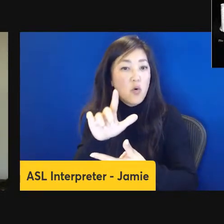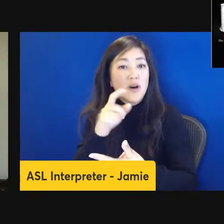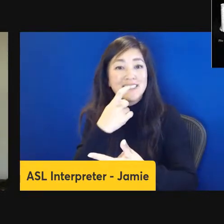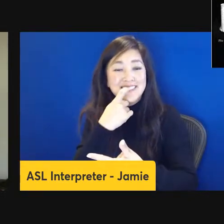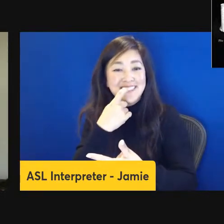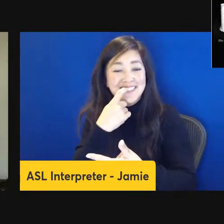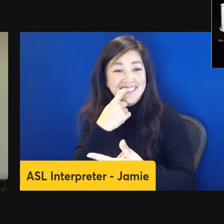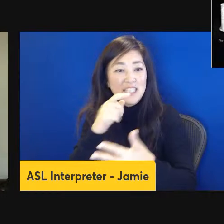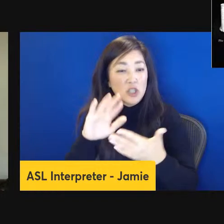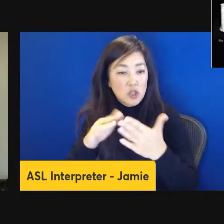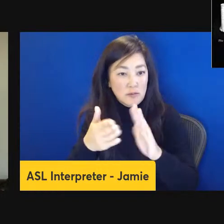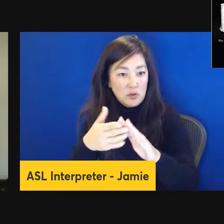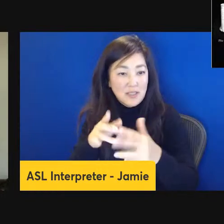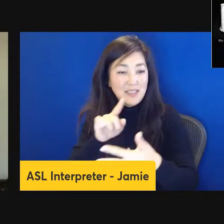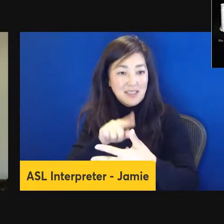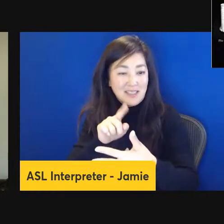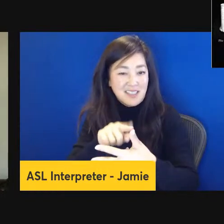used standard in